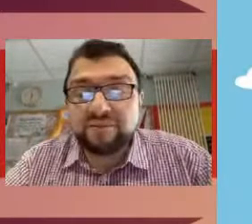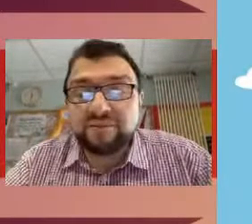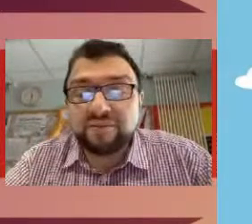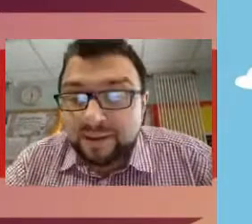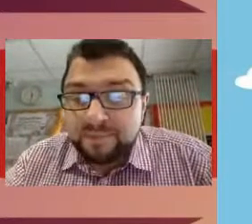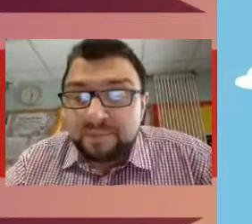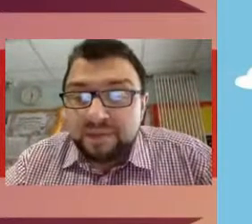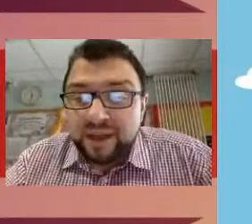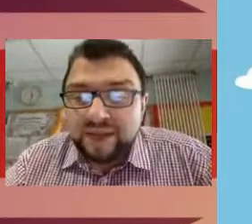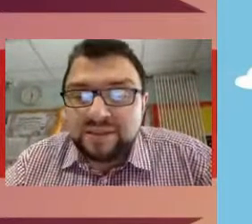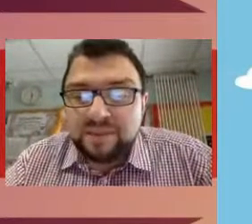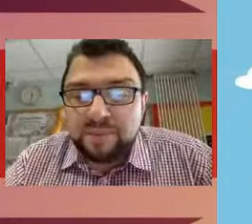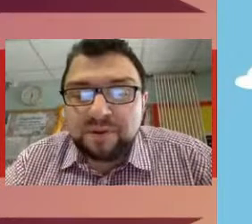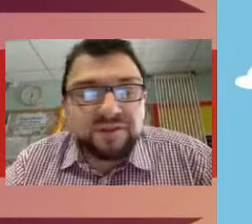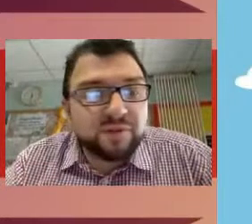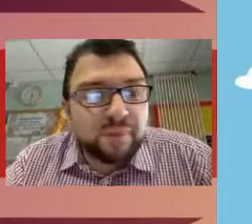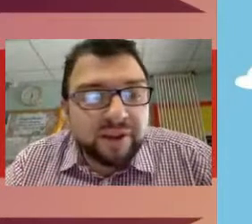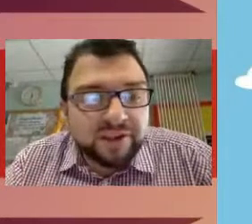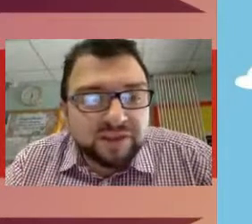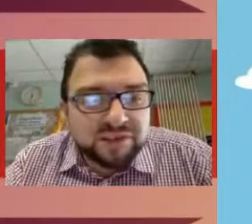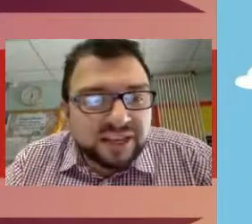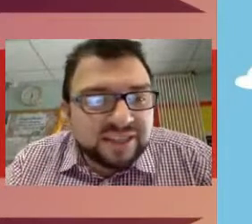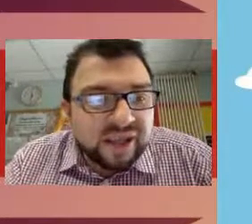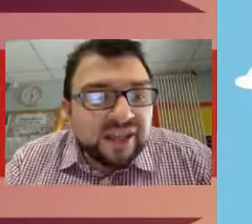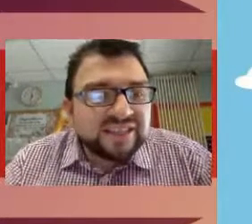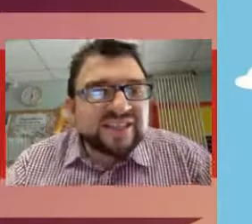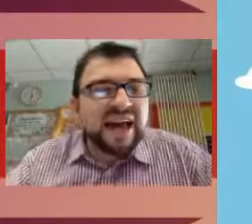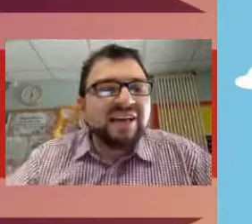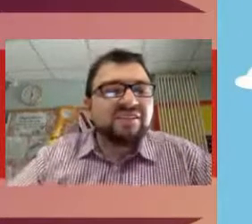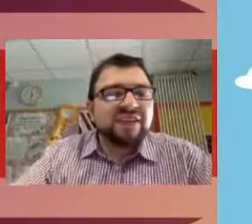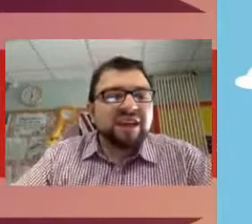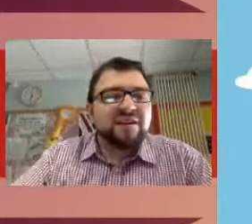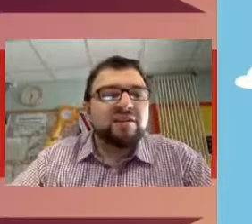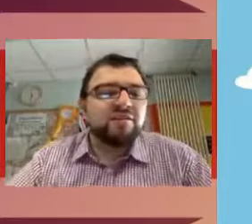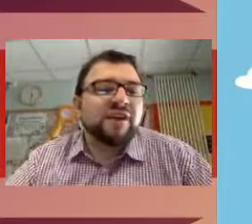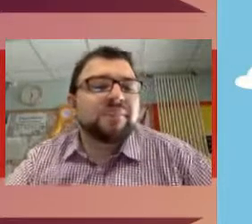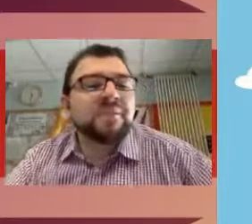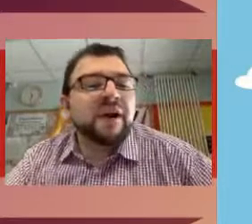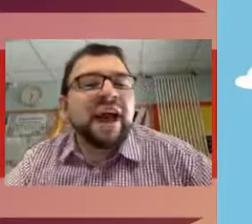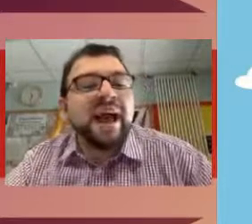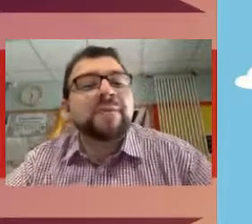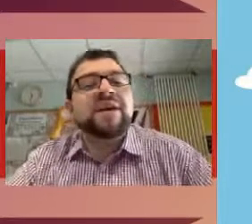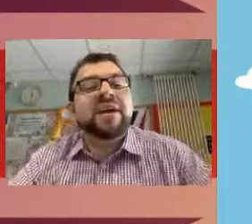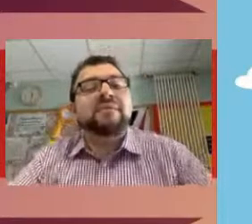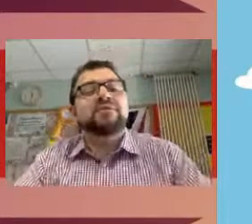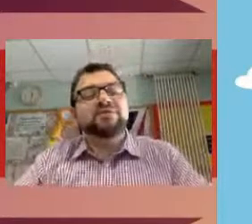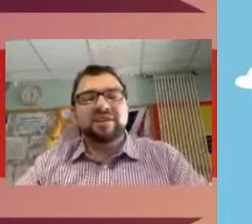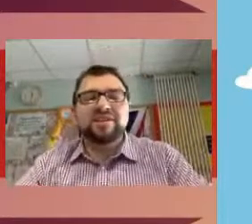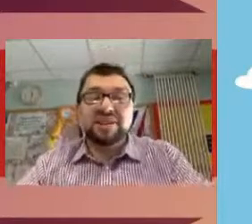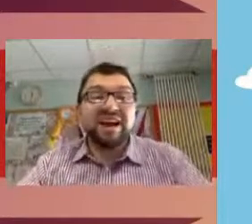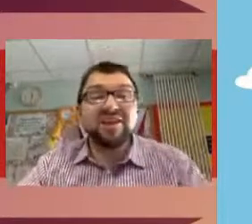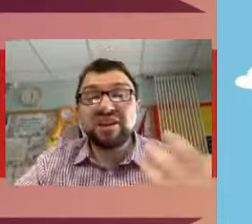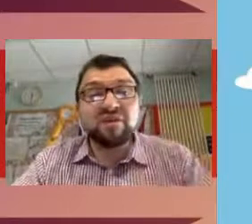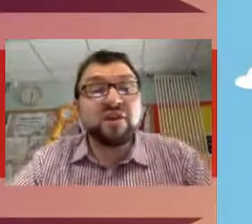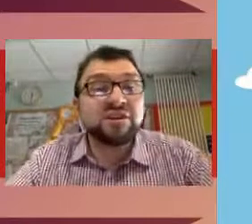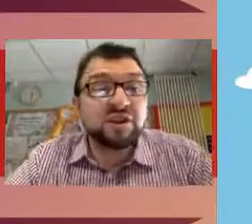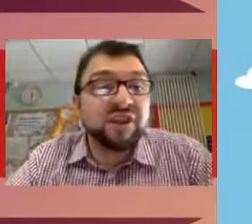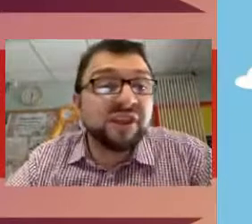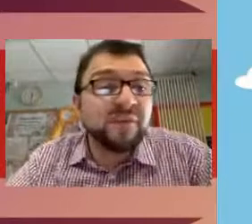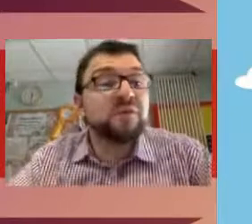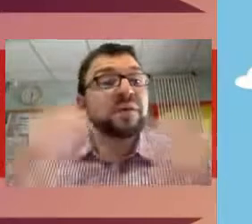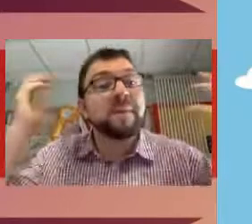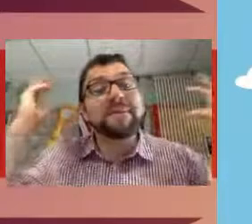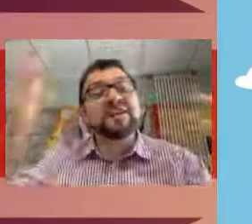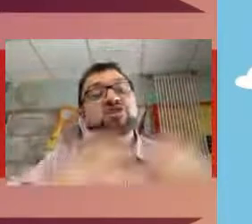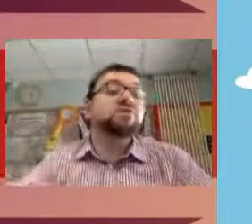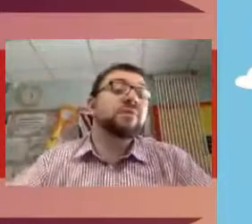on VE Day. And the Bullocks have replied. Joel says, sad if they had lost family, but happy it was finished. Yeah, I think you're